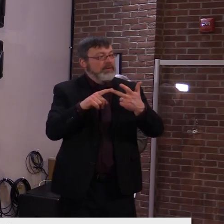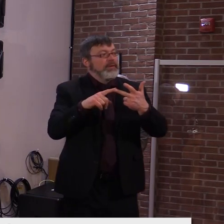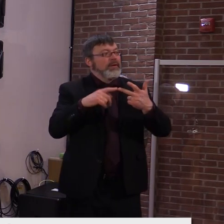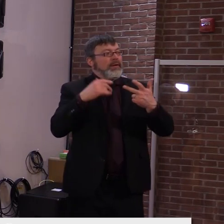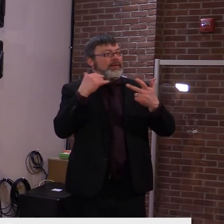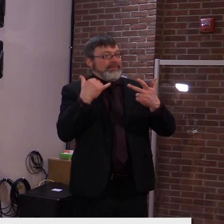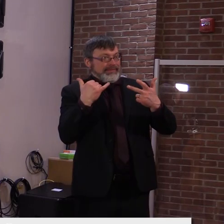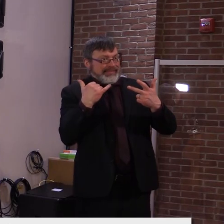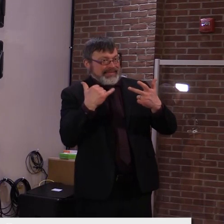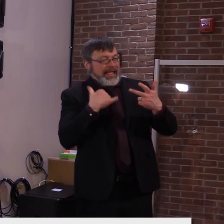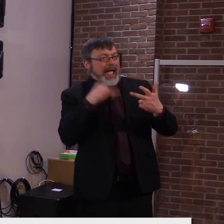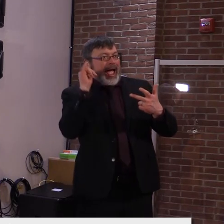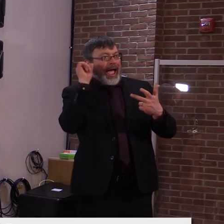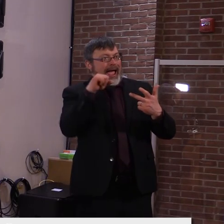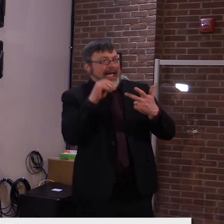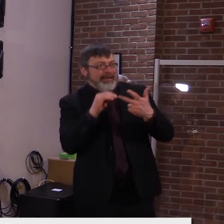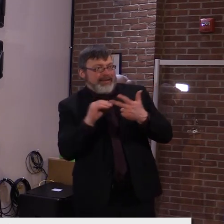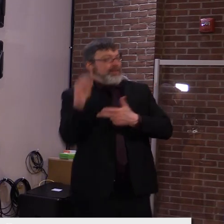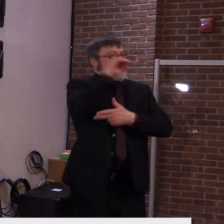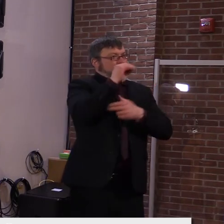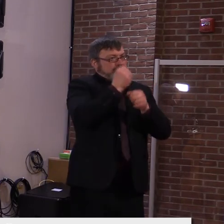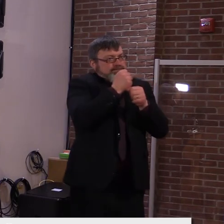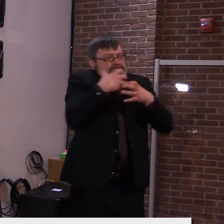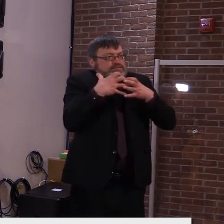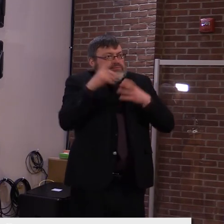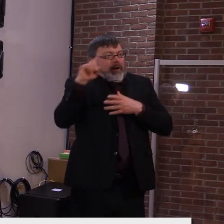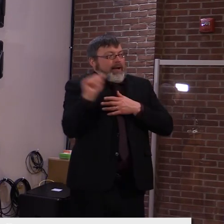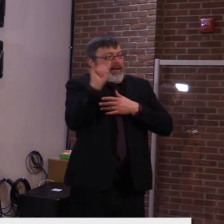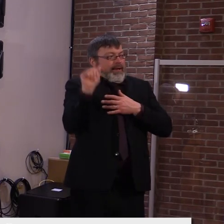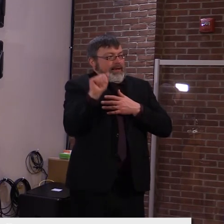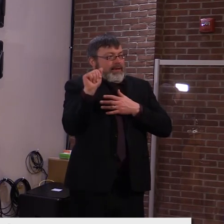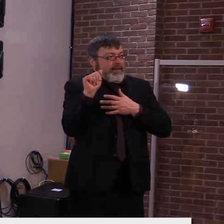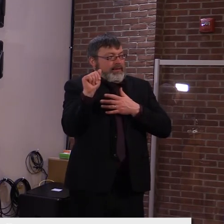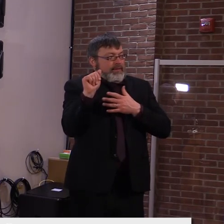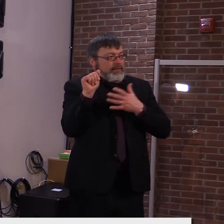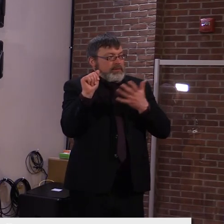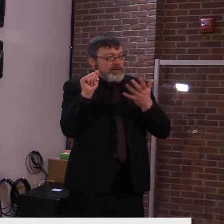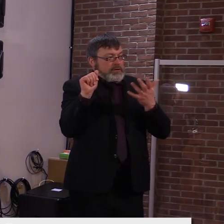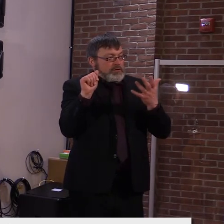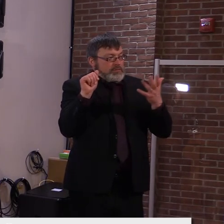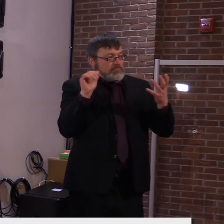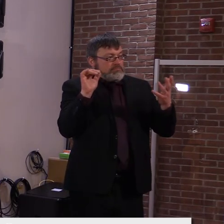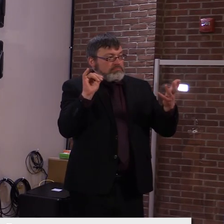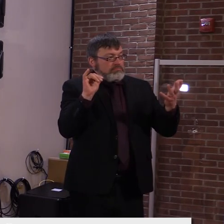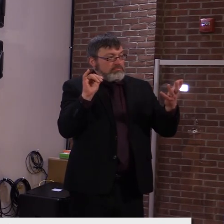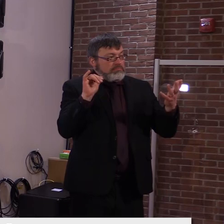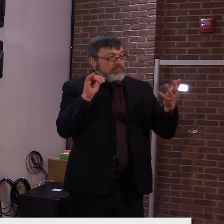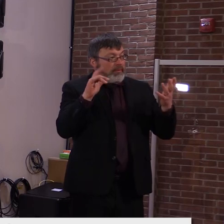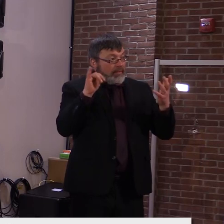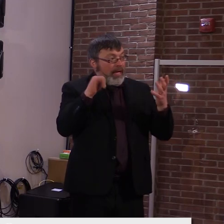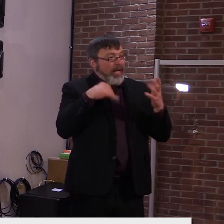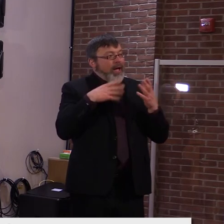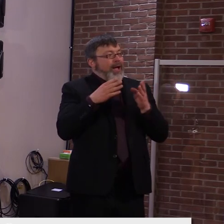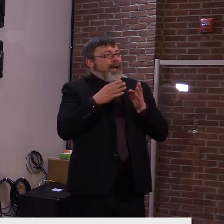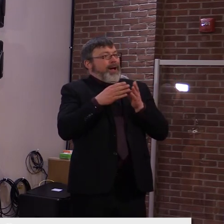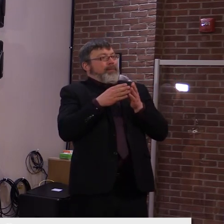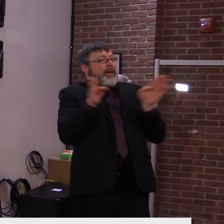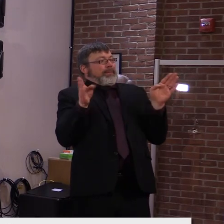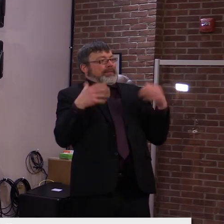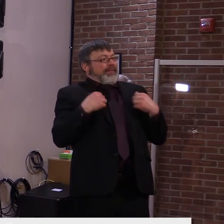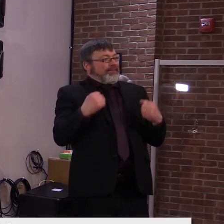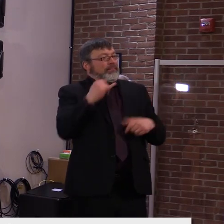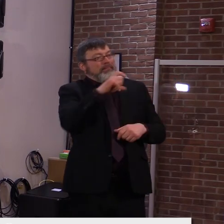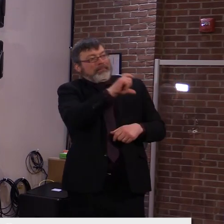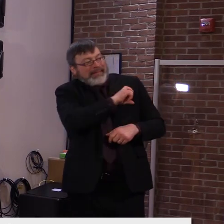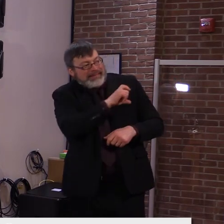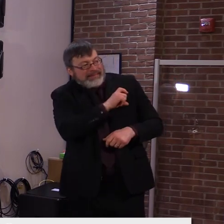to those which are included in the public safety system, the correctional officers. I feel